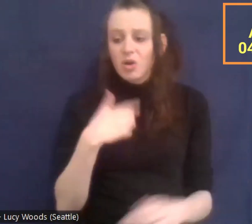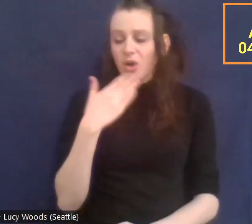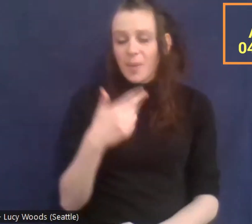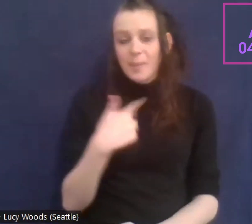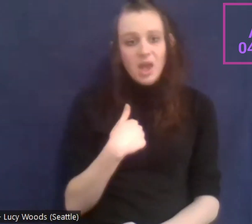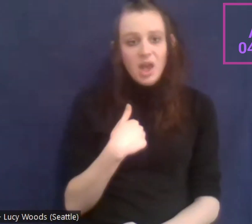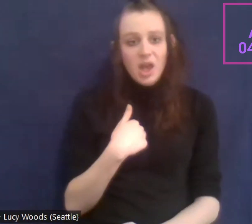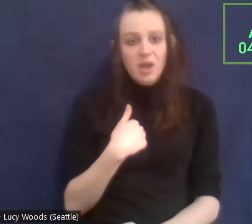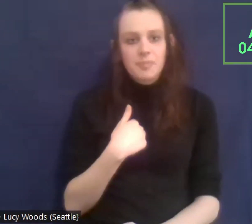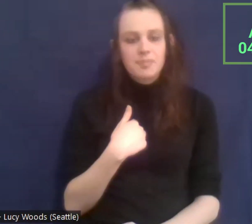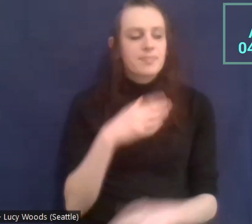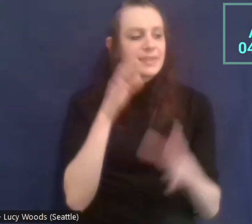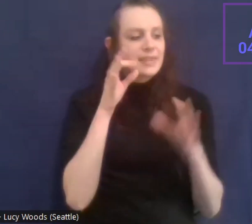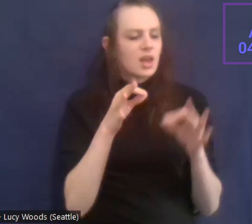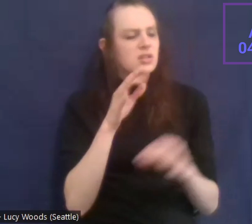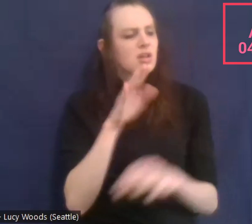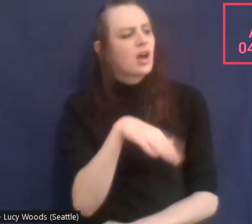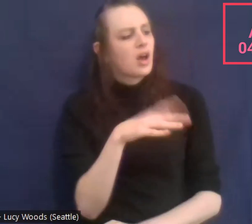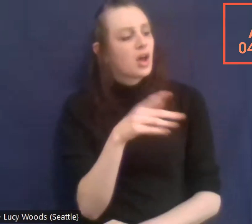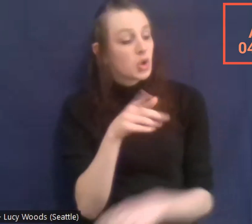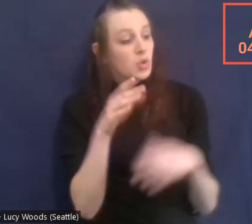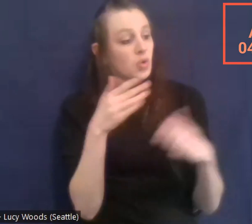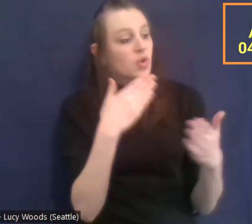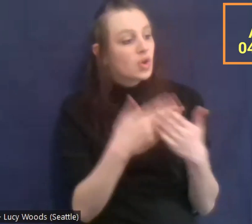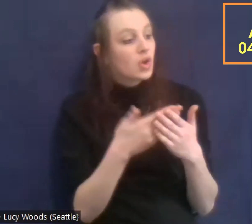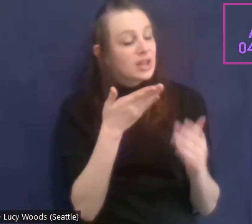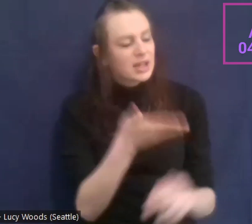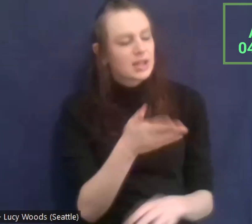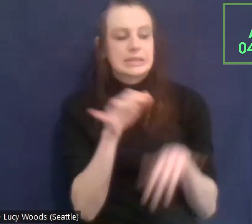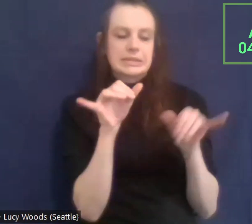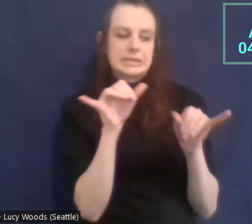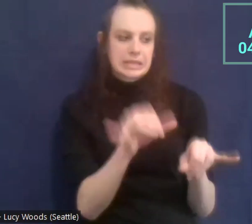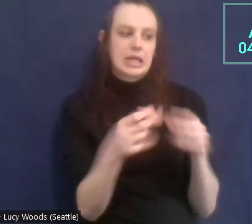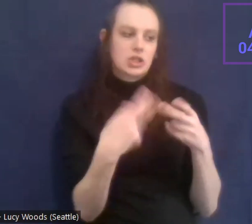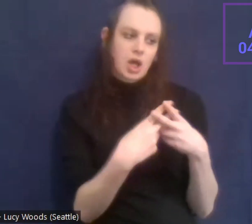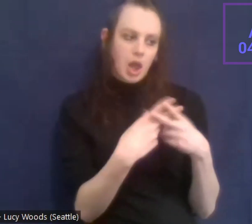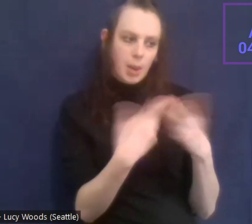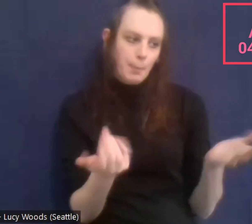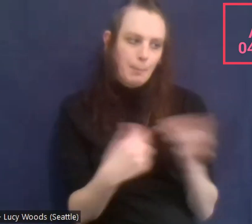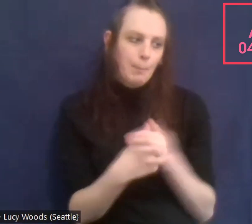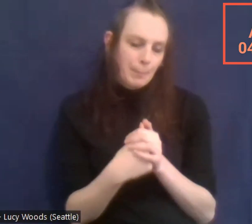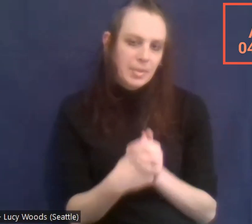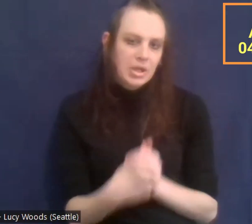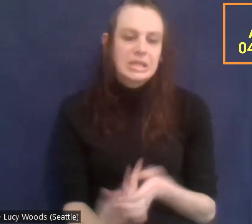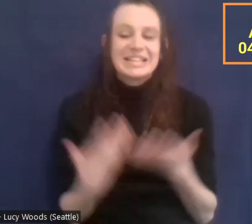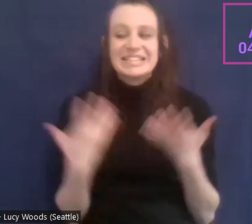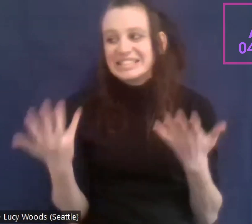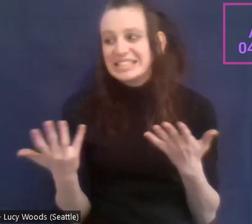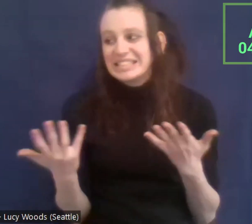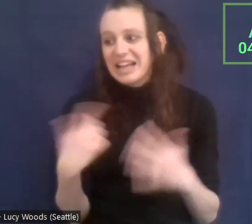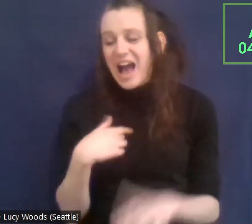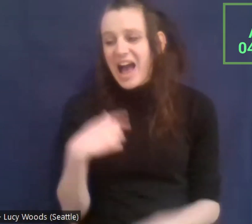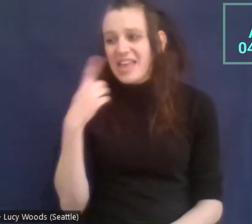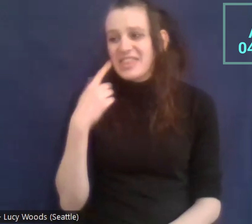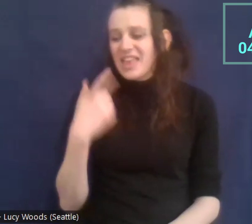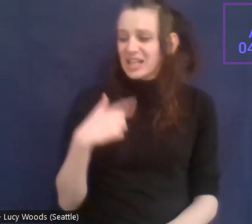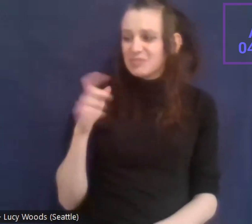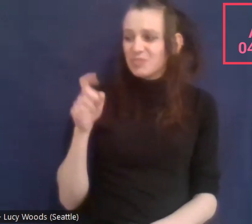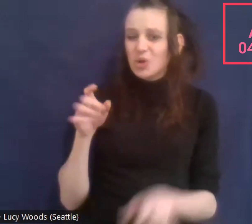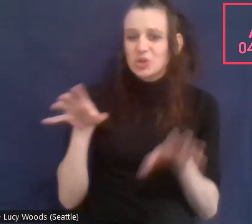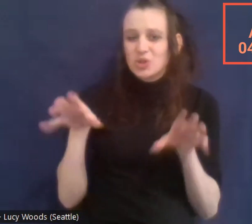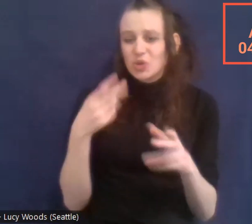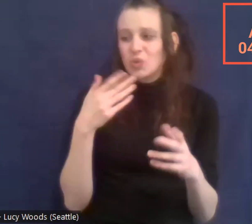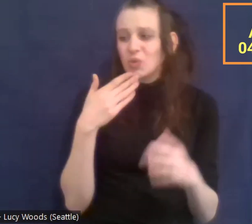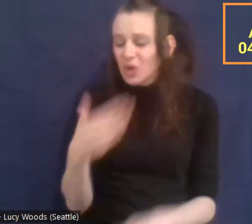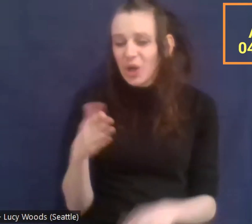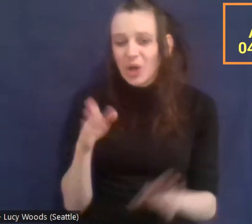like, "Since you're doing so good in there, why don't you stay in there a while?" And I was like, I thought I was supposed to do good in here and like behave. You